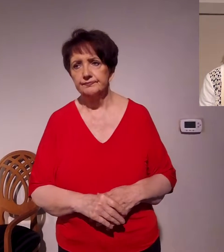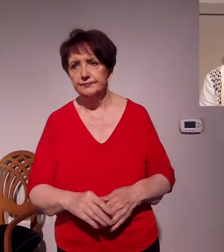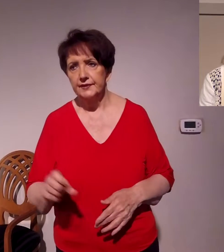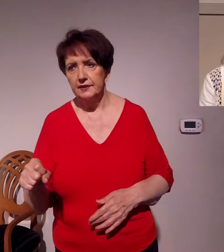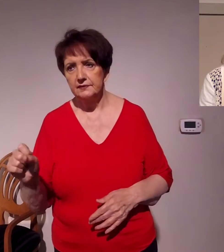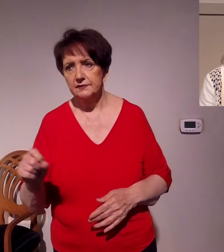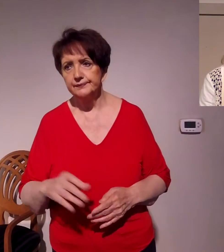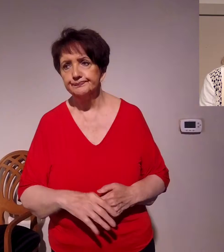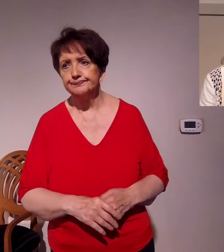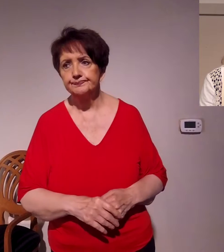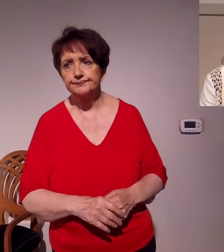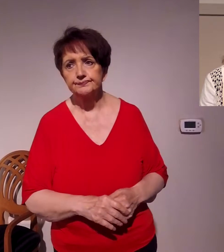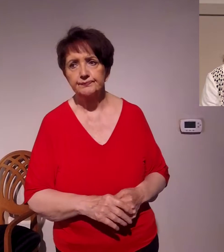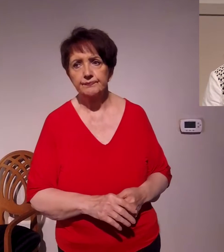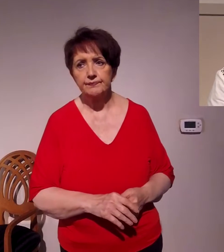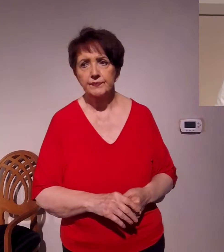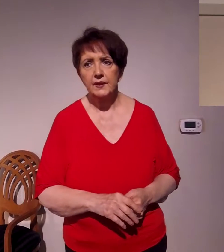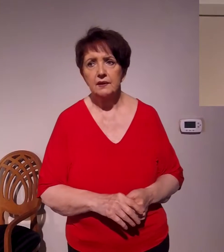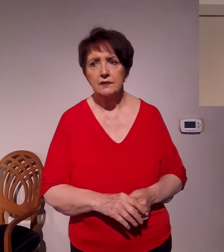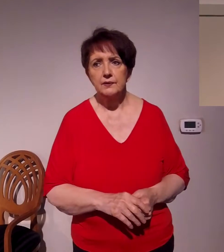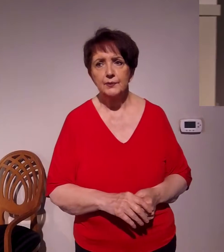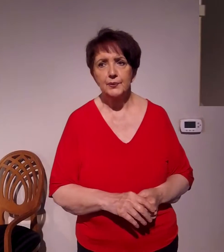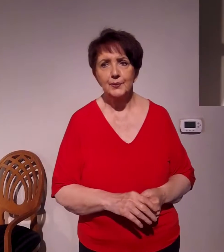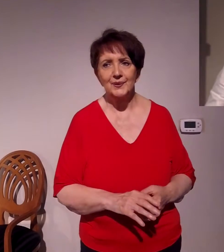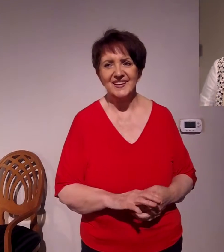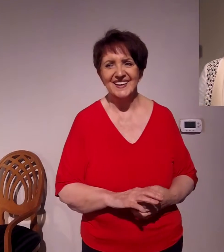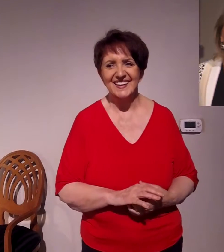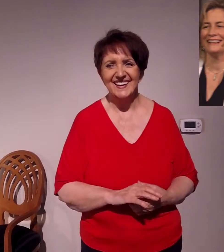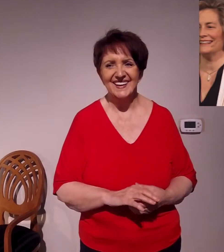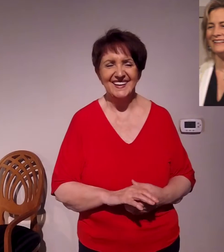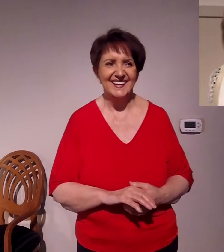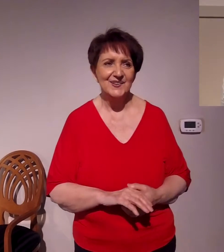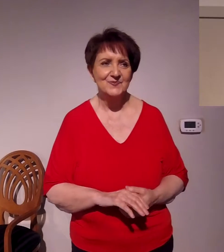Yes. Thank you.